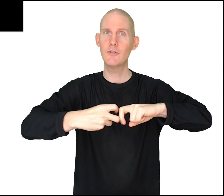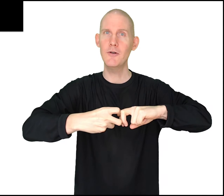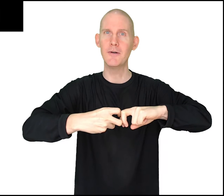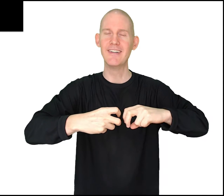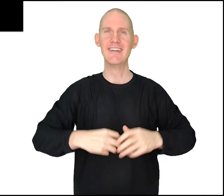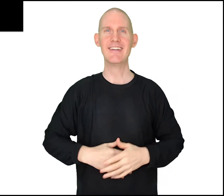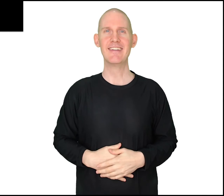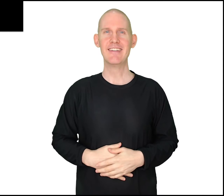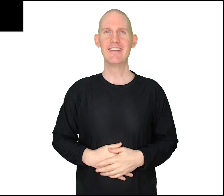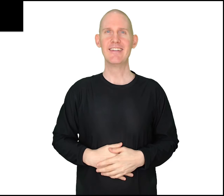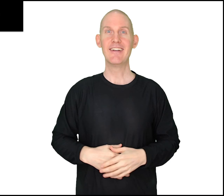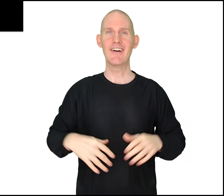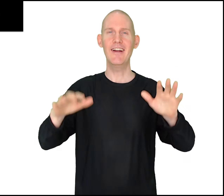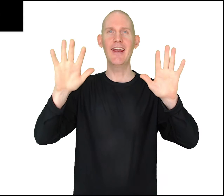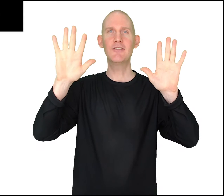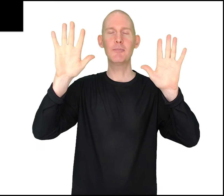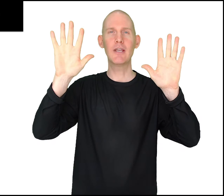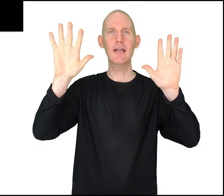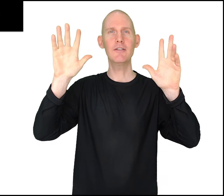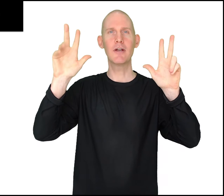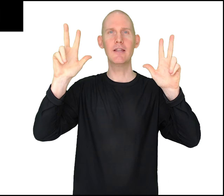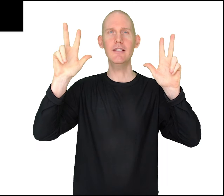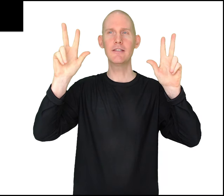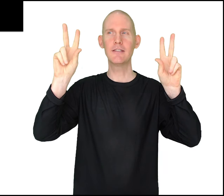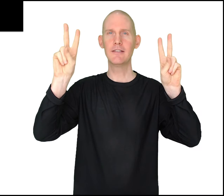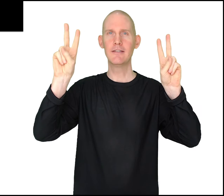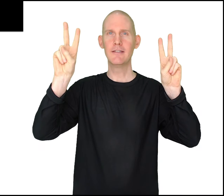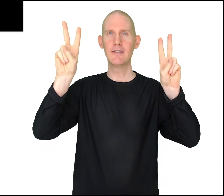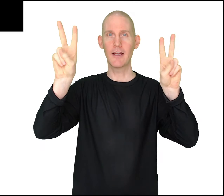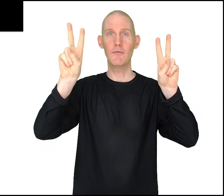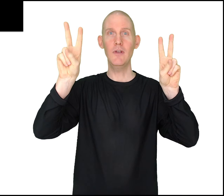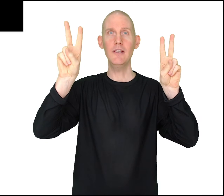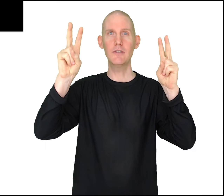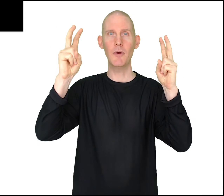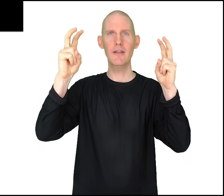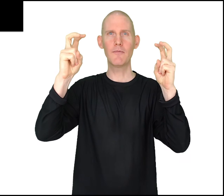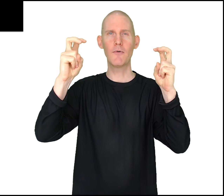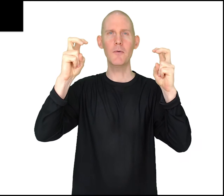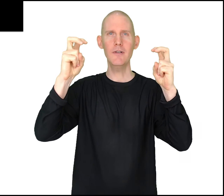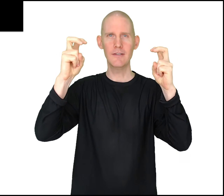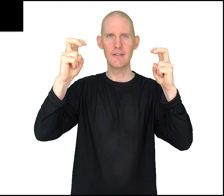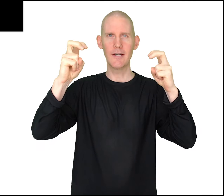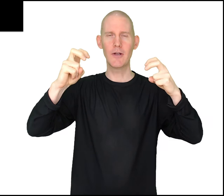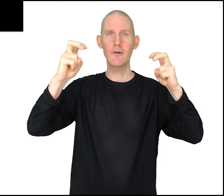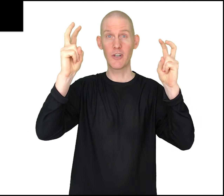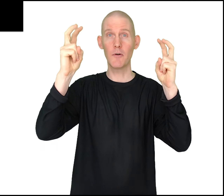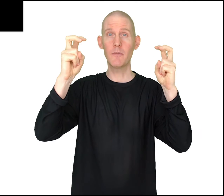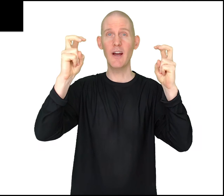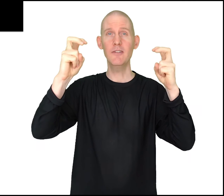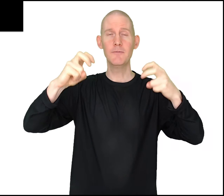All right, hand shapes again, go like this. Got the V's, bend them forward. Here we go, curve them down.